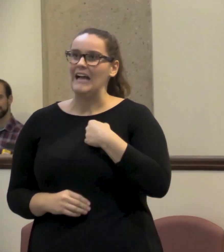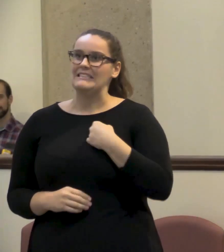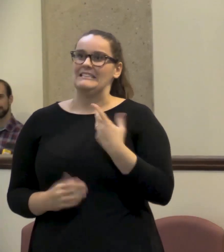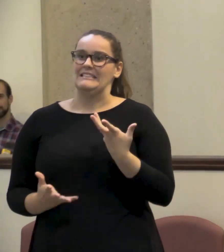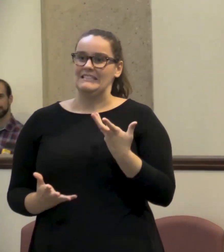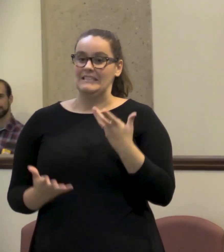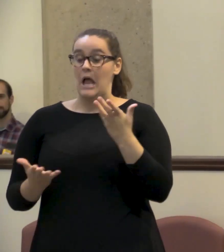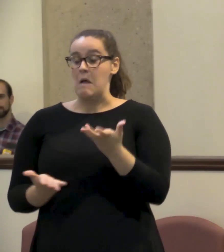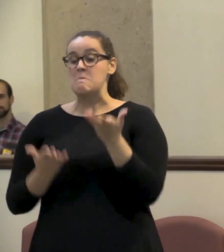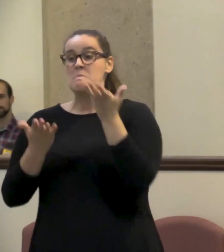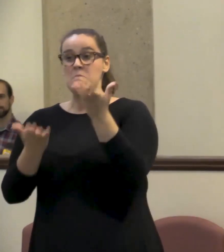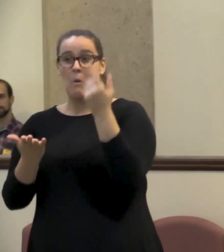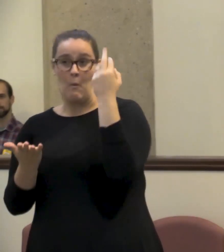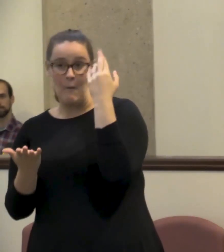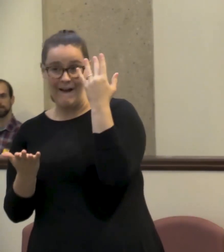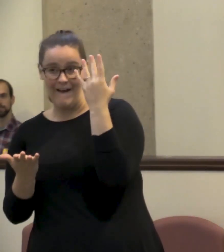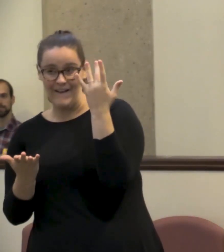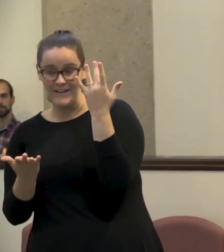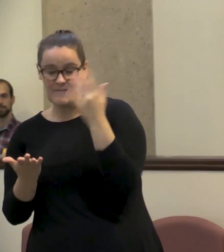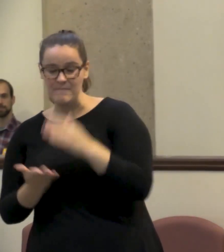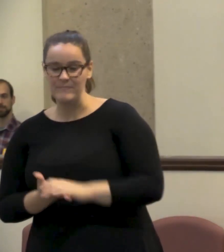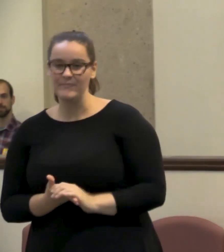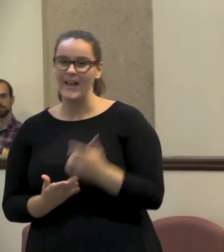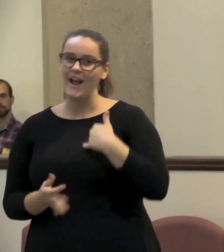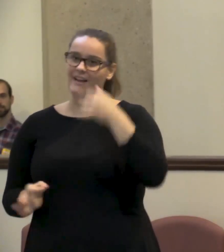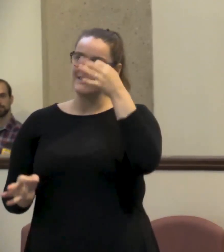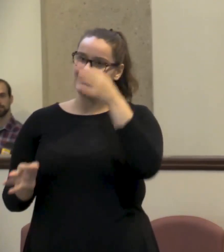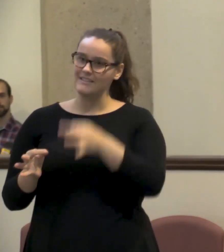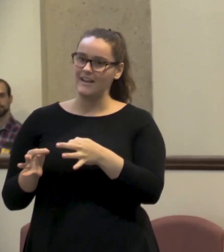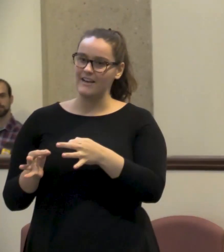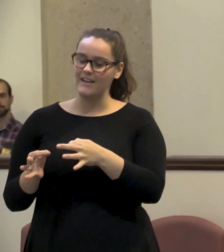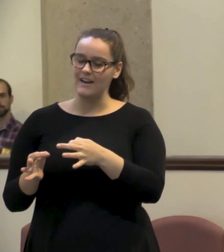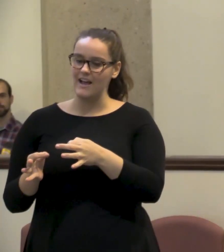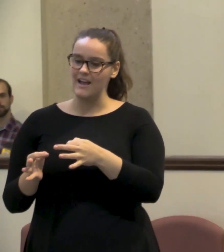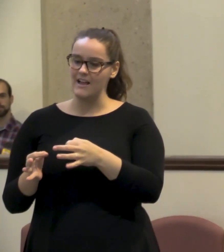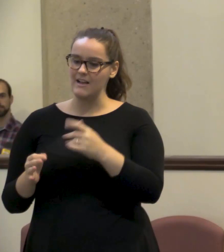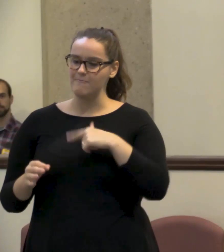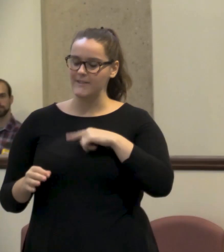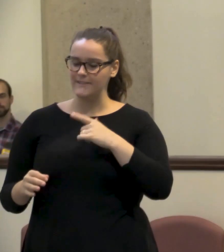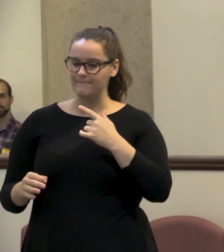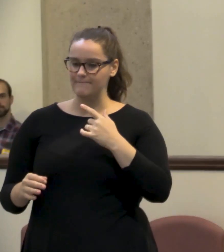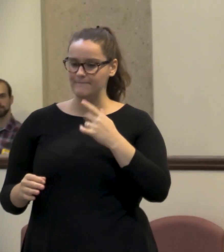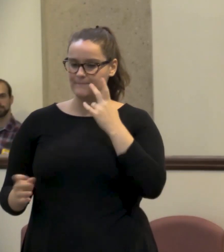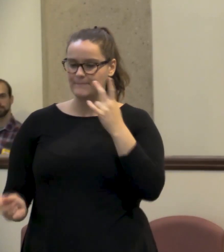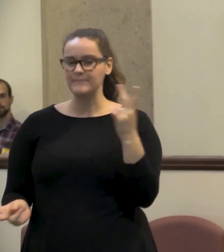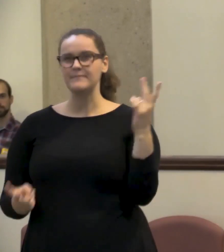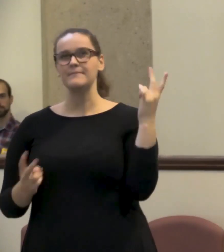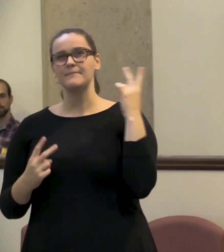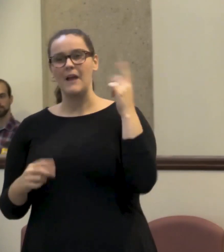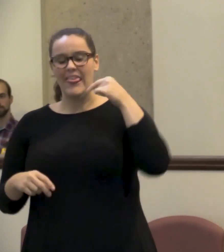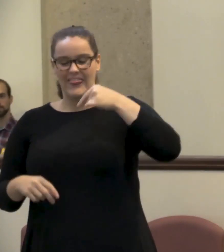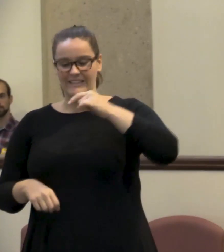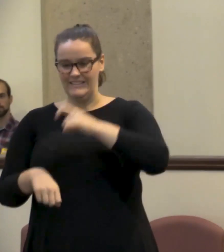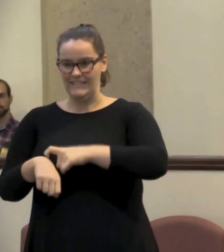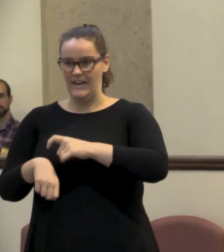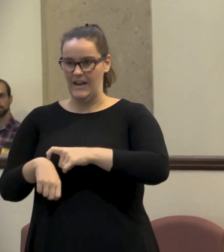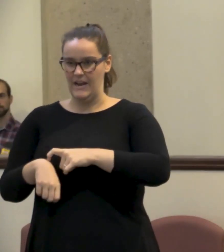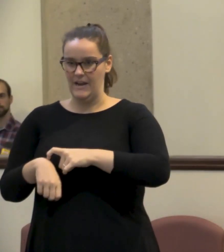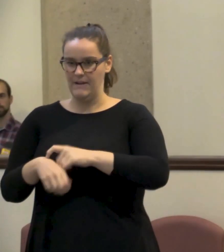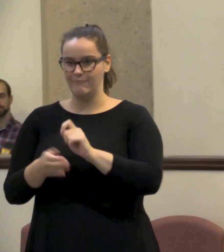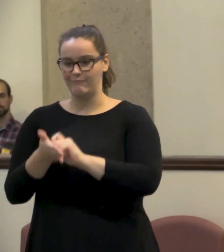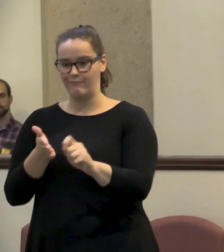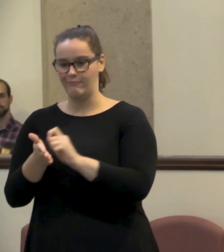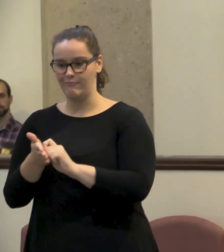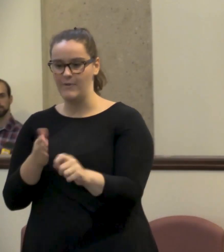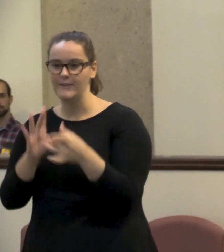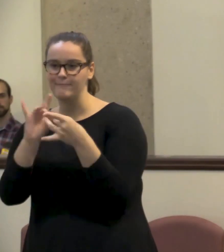I raise it because I decided I was going to mark this period by writing a chant for each one of the